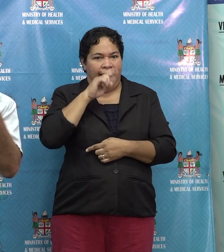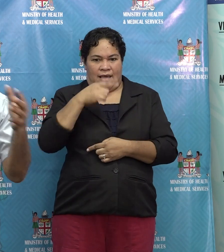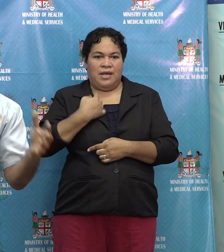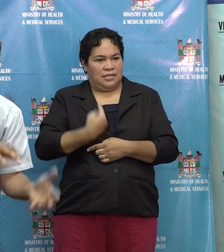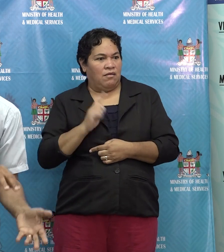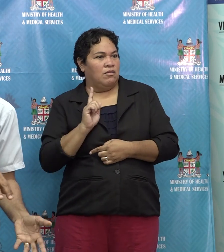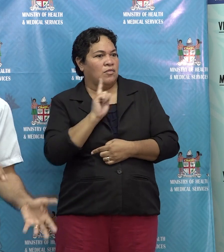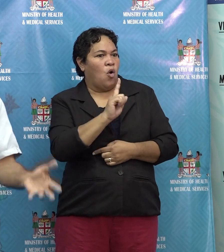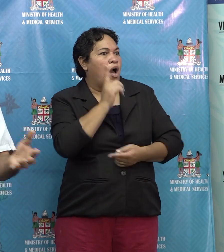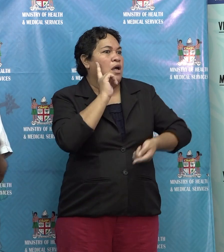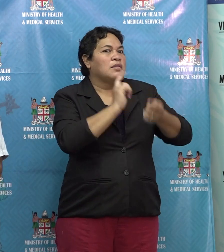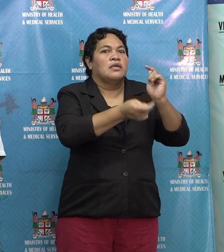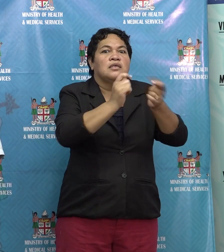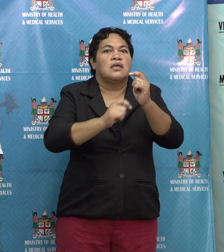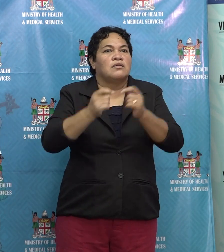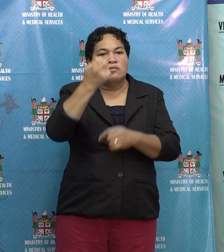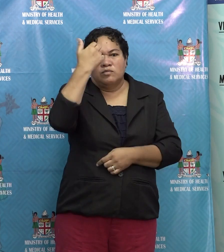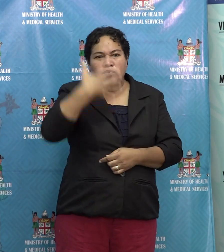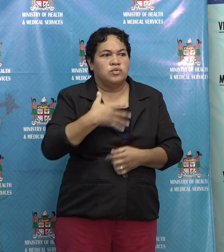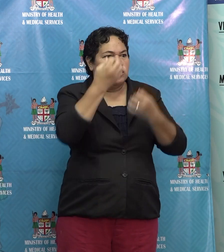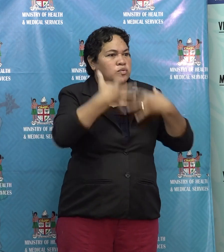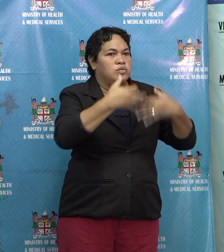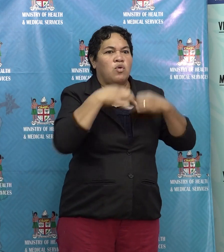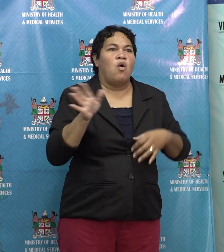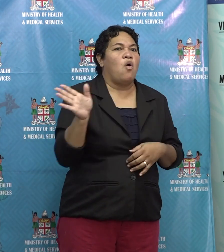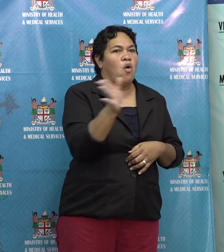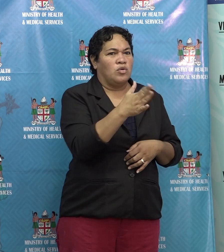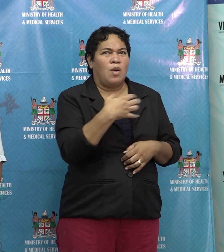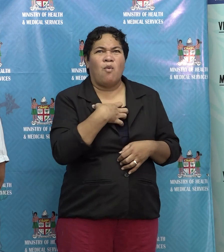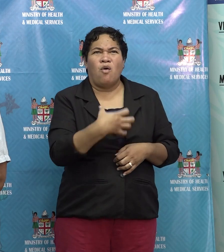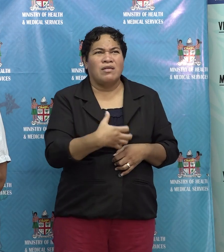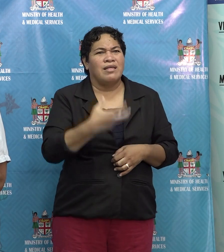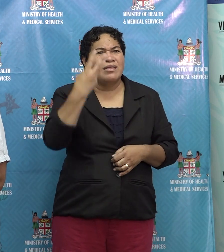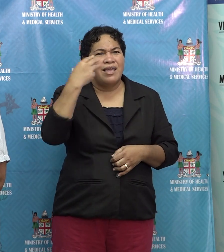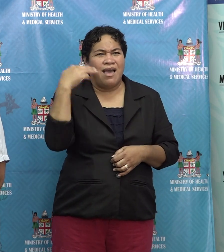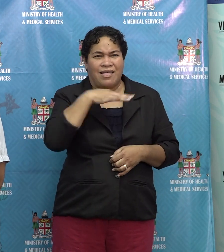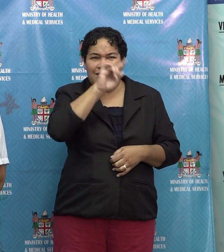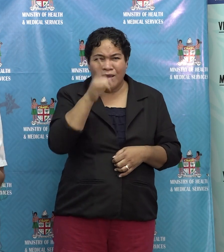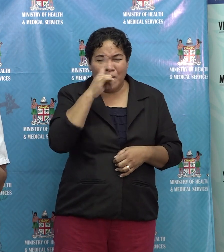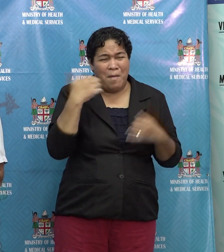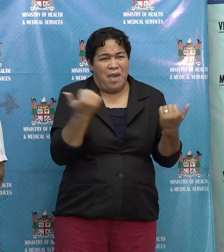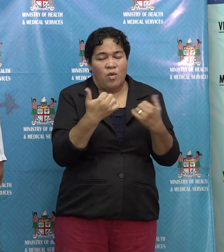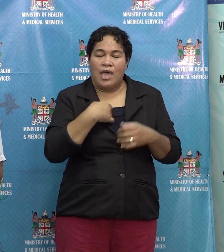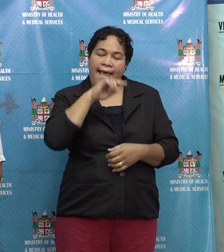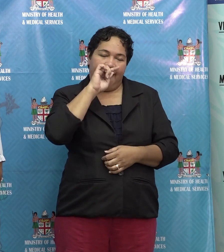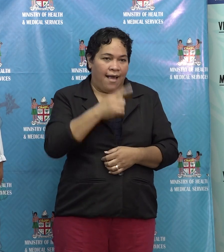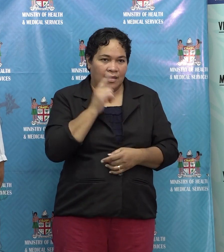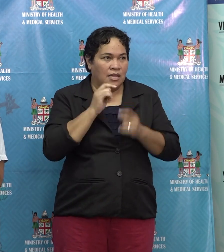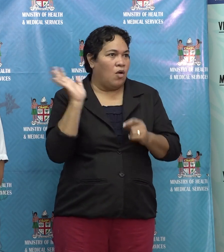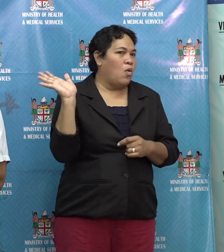Everybody go this side and then test this, but more than 300,000 people, if I'm right. That will never be able to